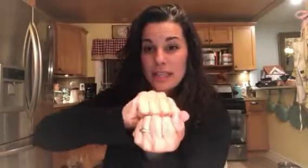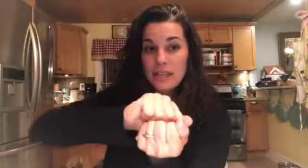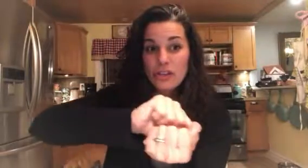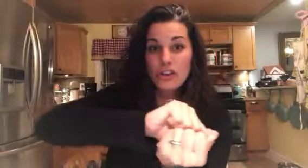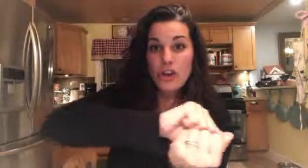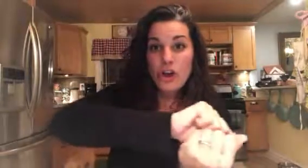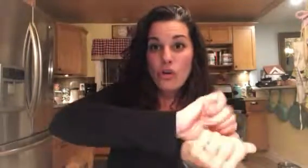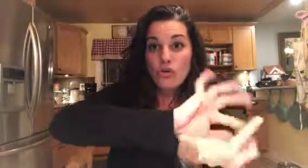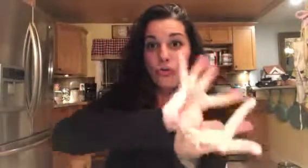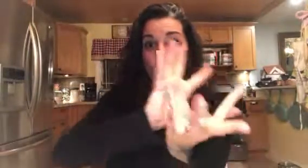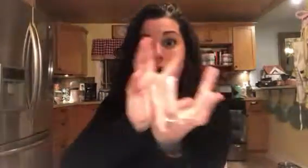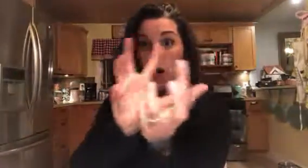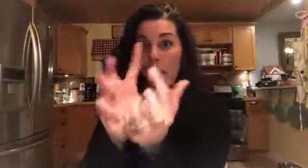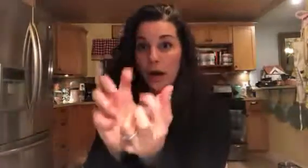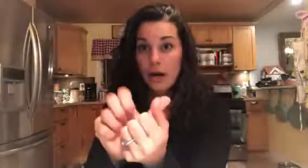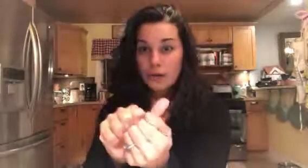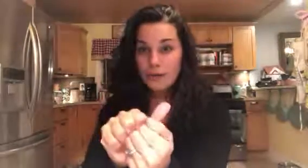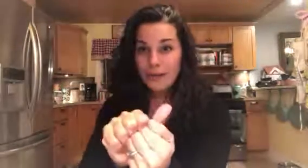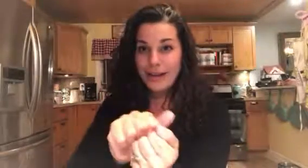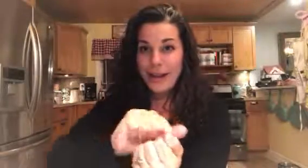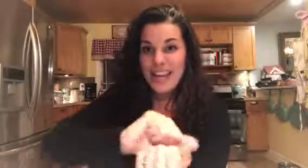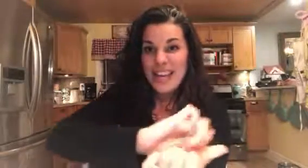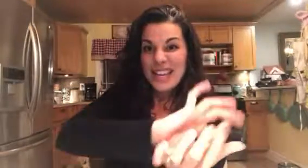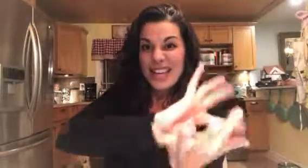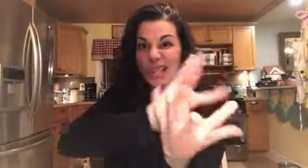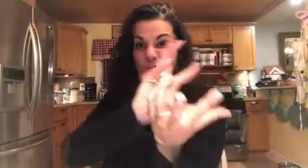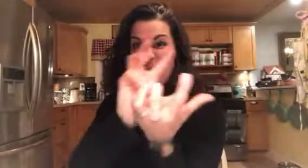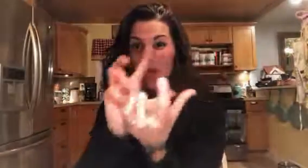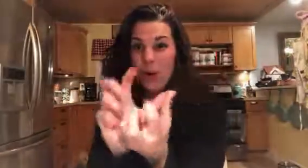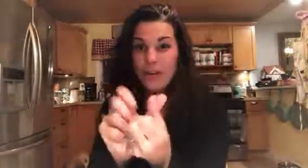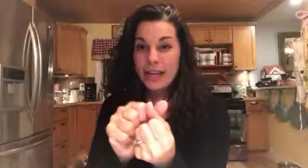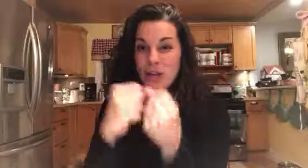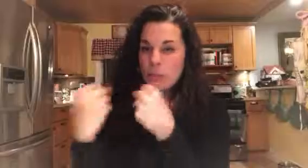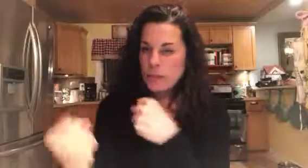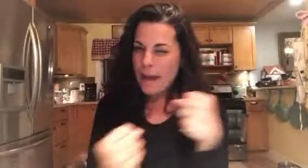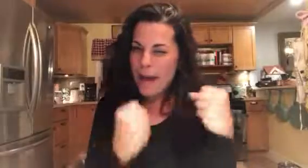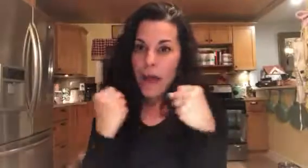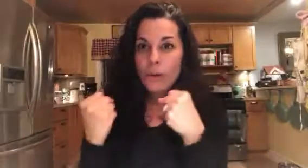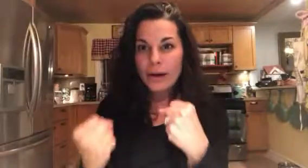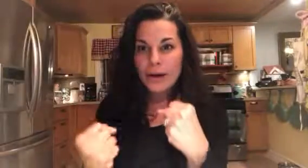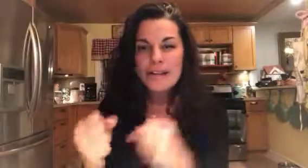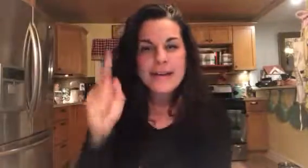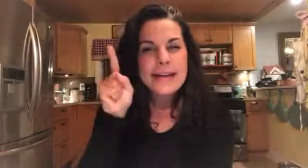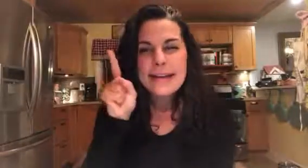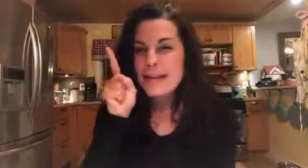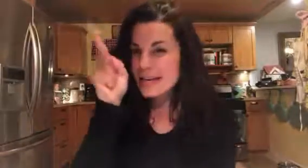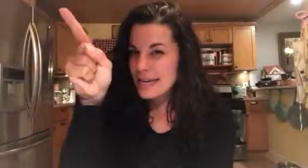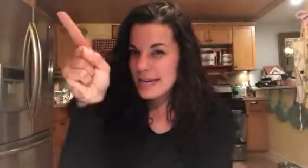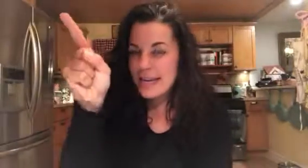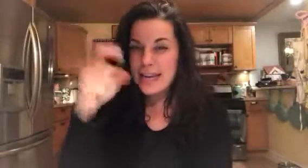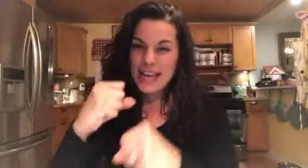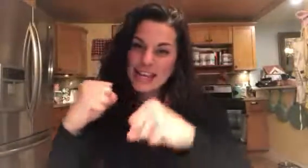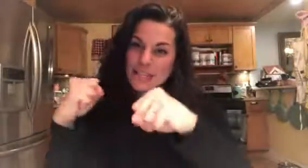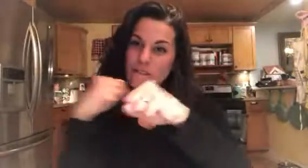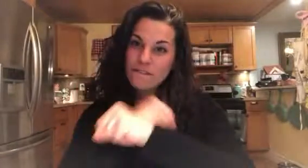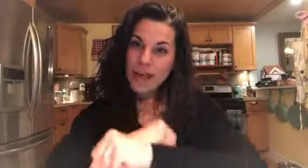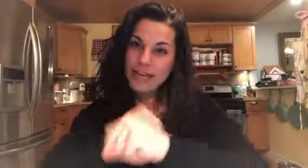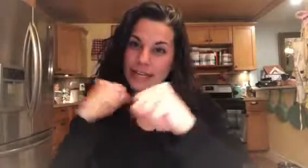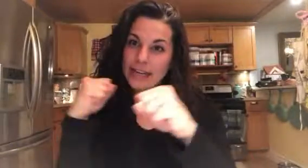teeth, you're gonna roar, okay? He's roaring with power. He is fighting,